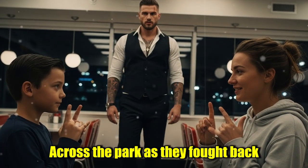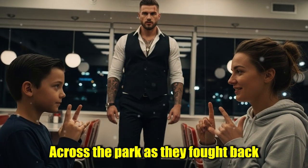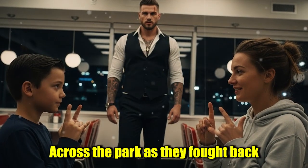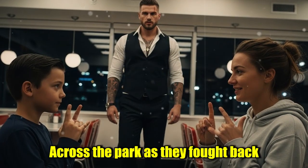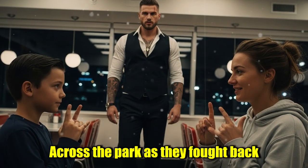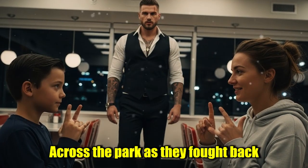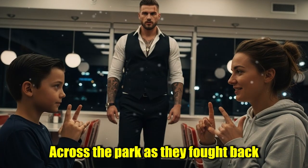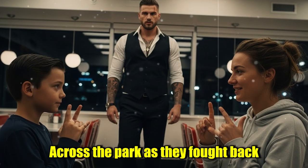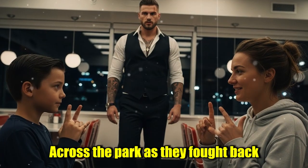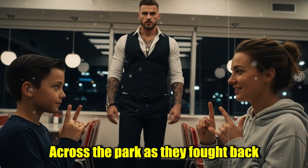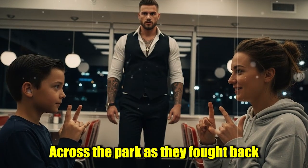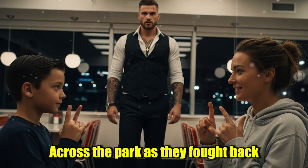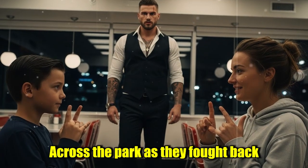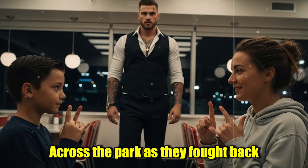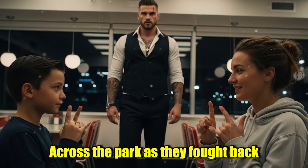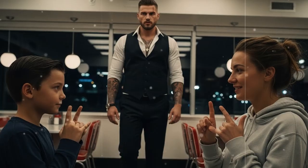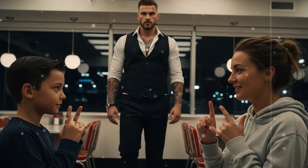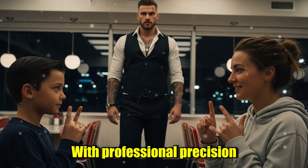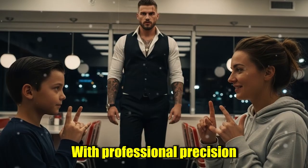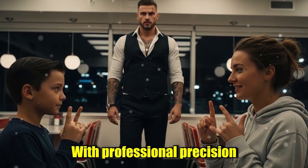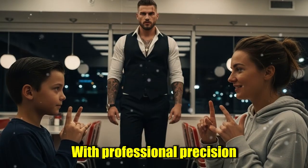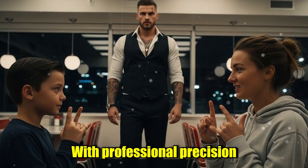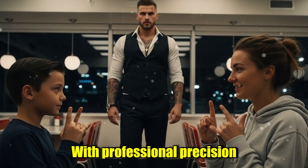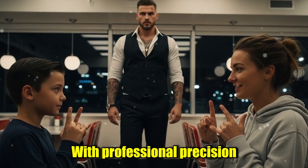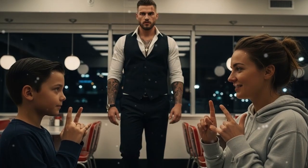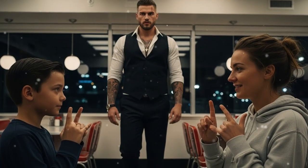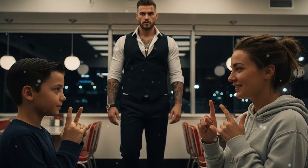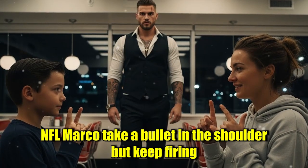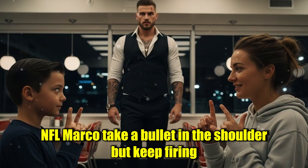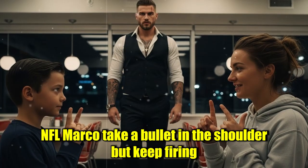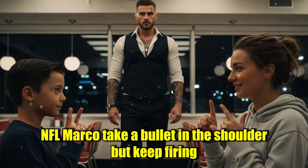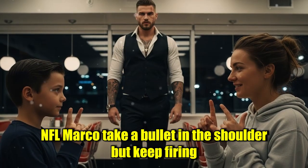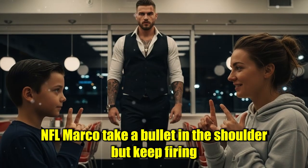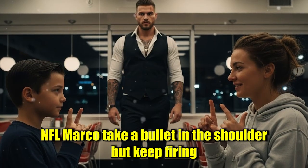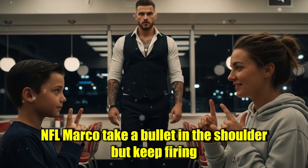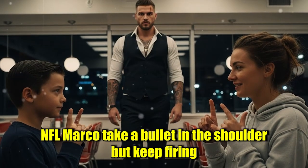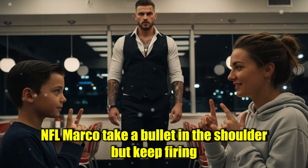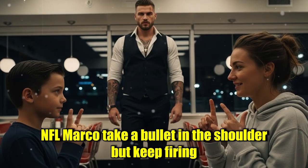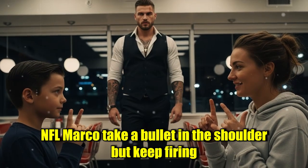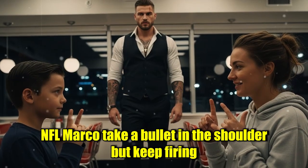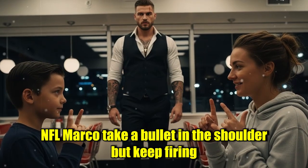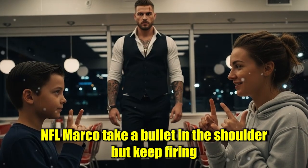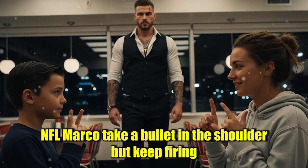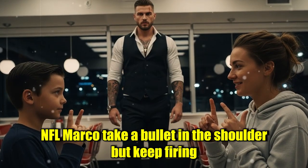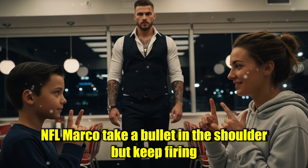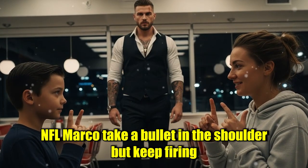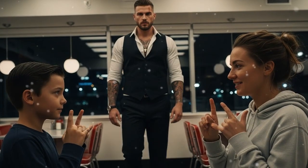fire echoed across the park as they fought back with professional precision. Emma saw Marco take a bullet in the shoulder but keep firing,